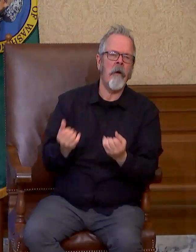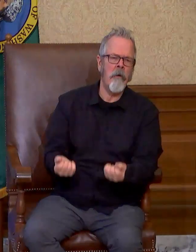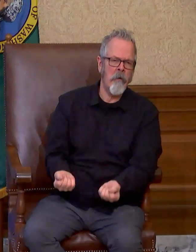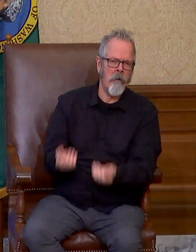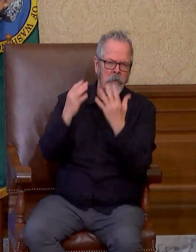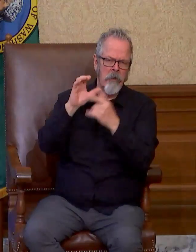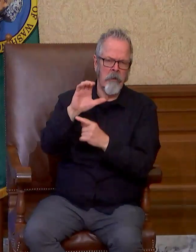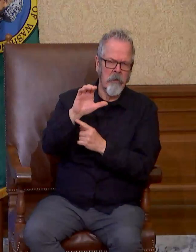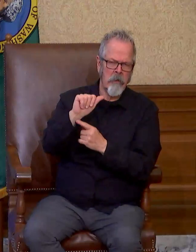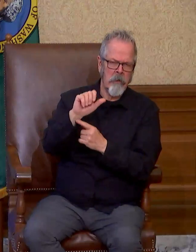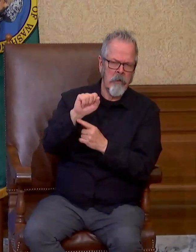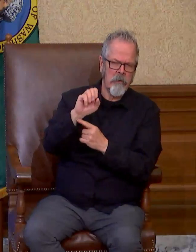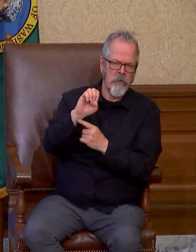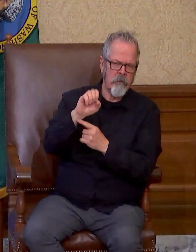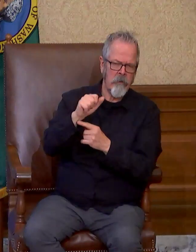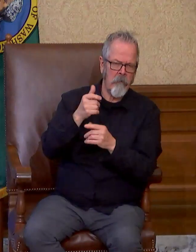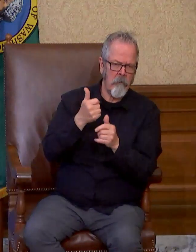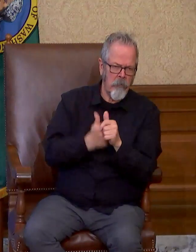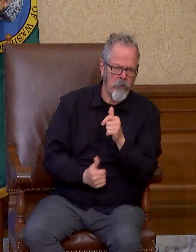beds available would you like to see?